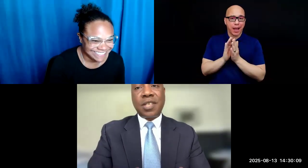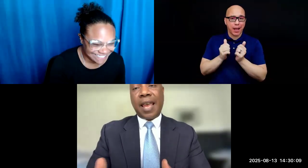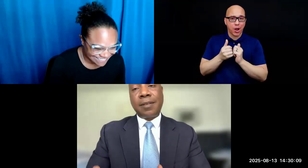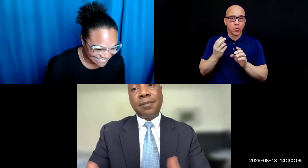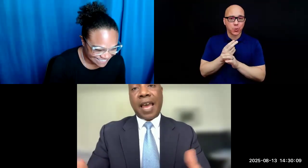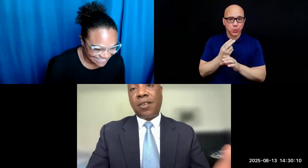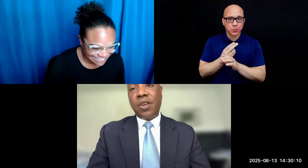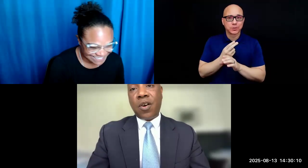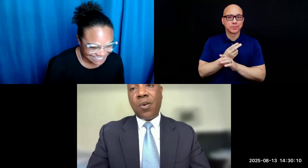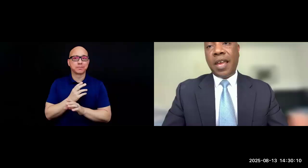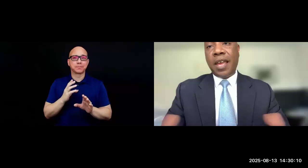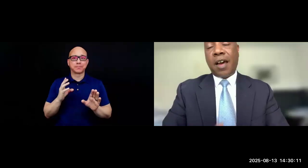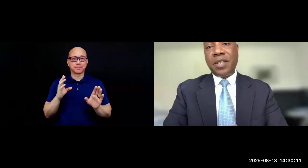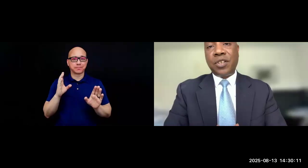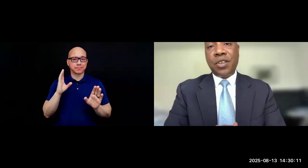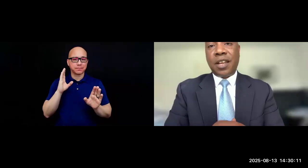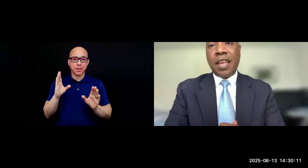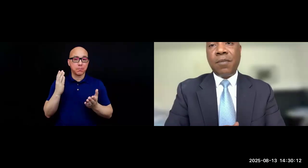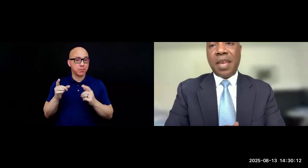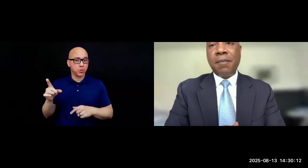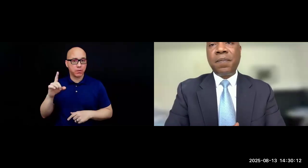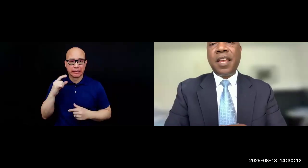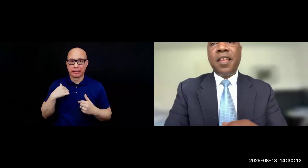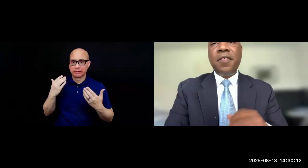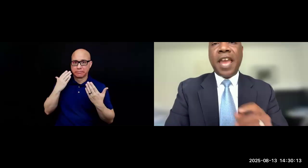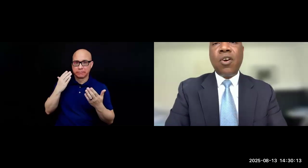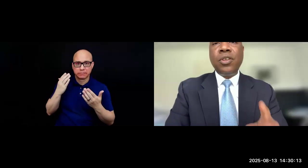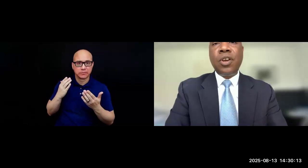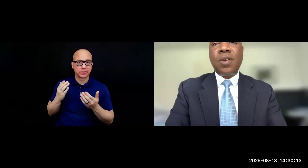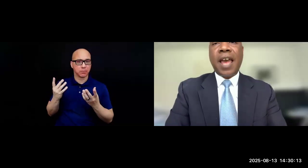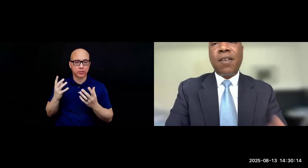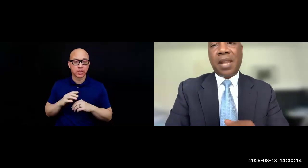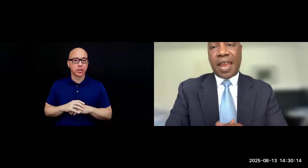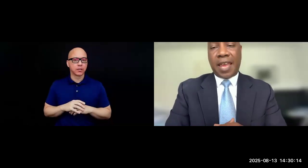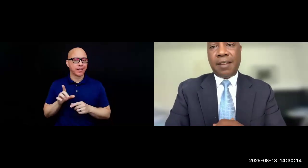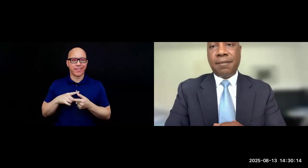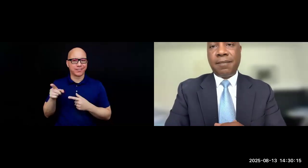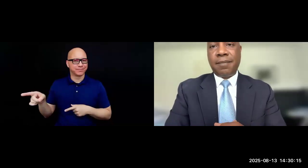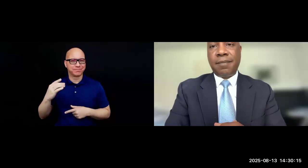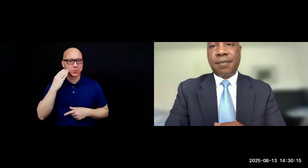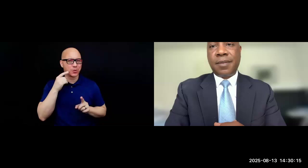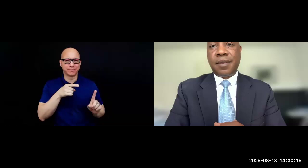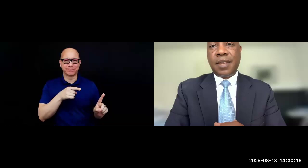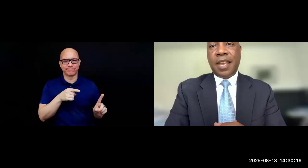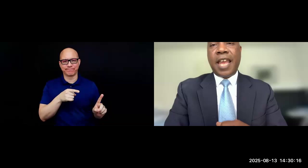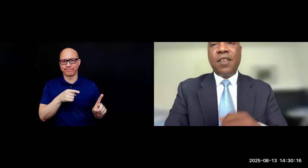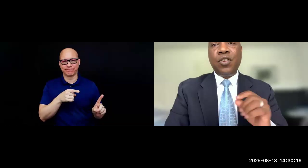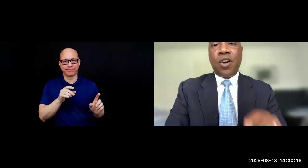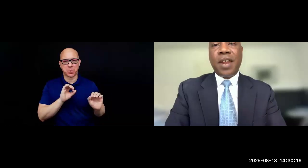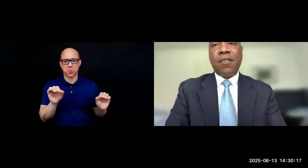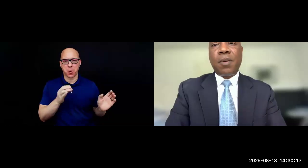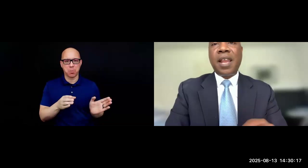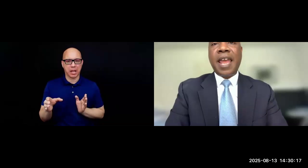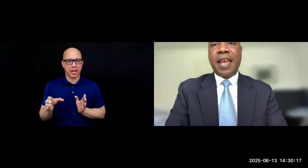need, and you say, I don't know, how much are you going to give me? They know you don't have a plan. And